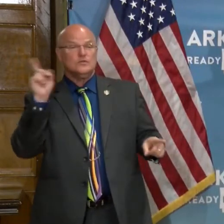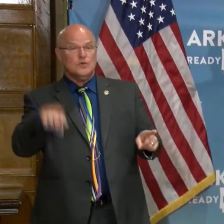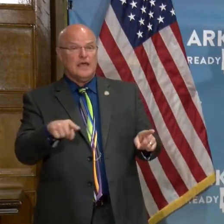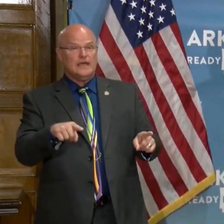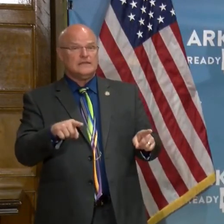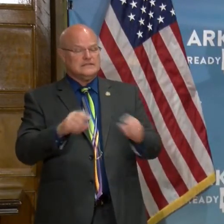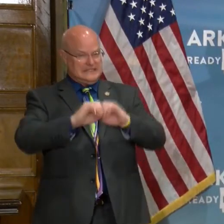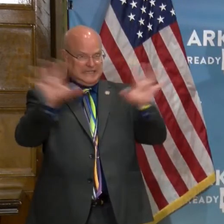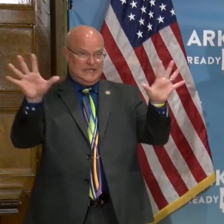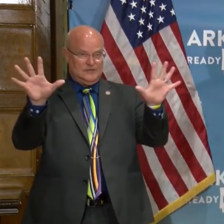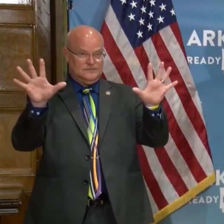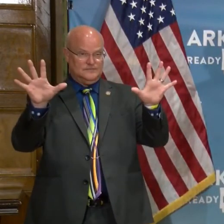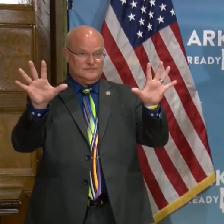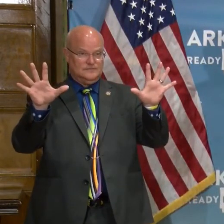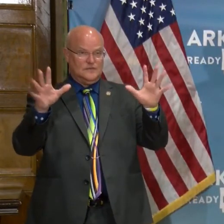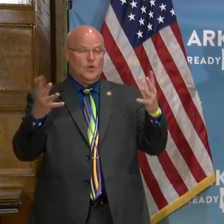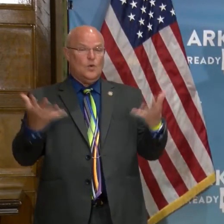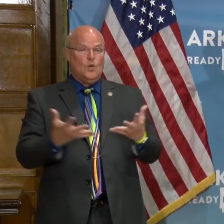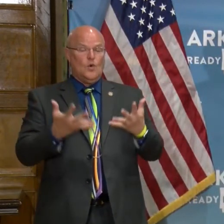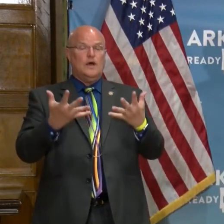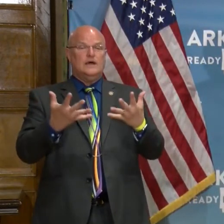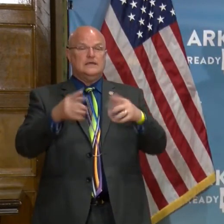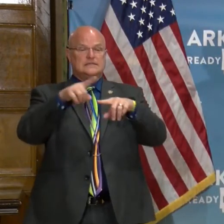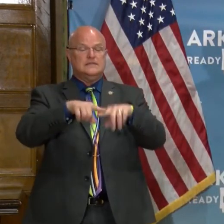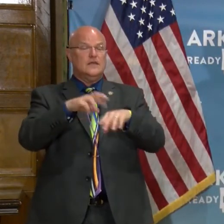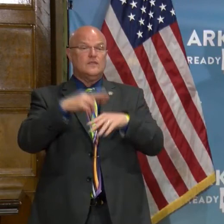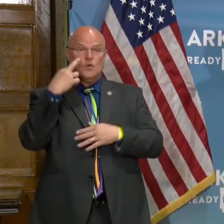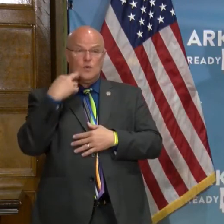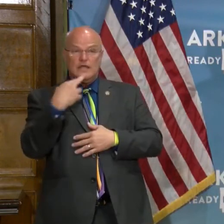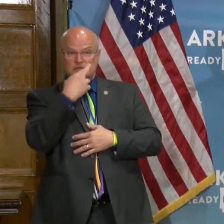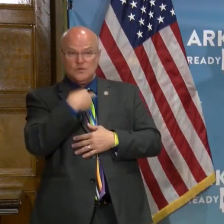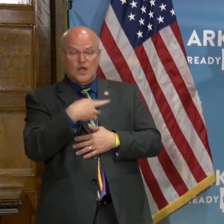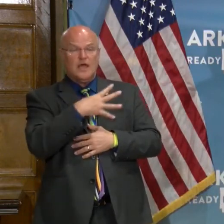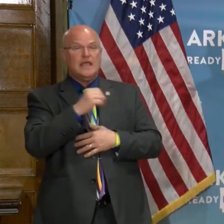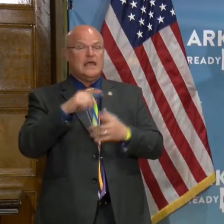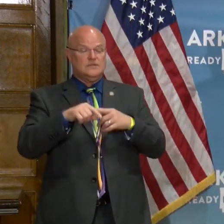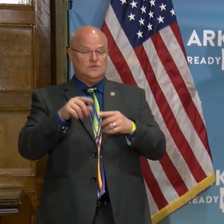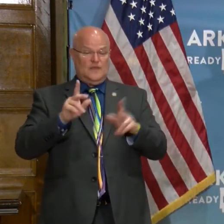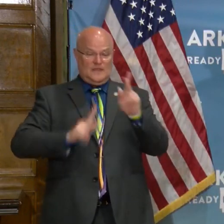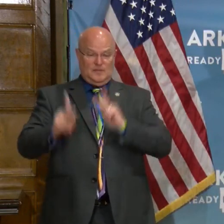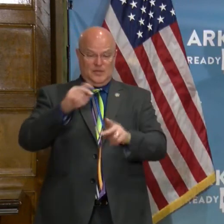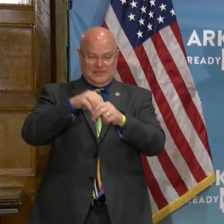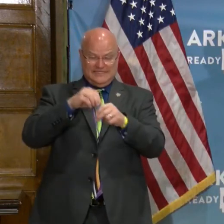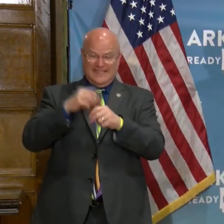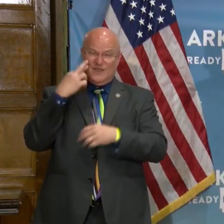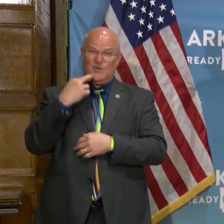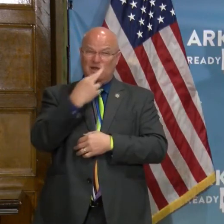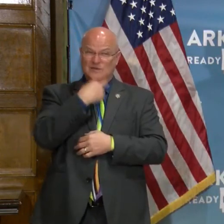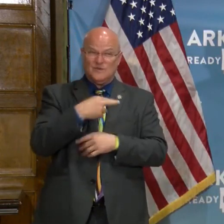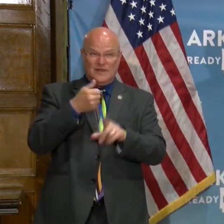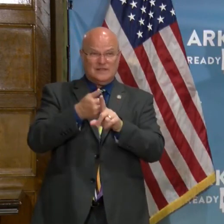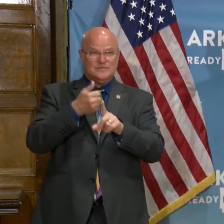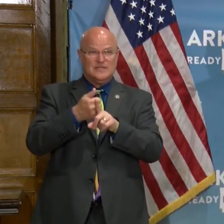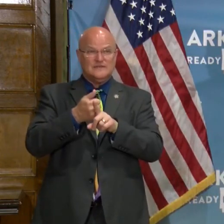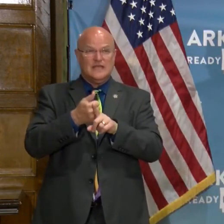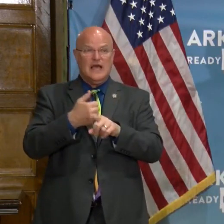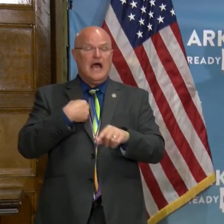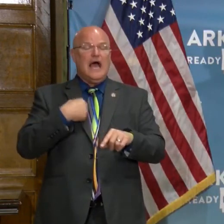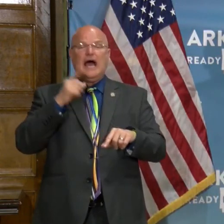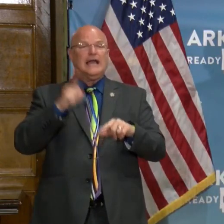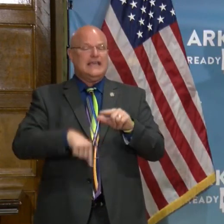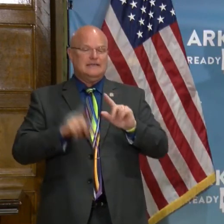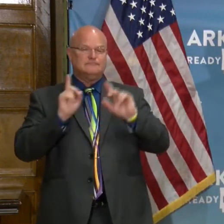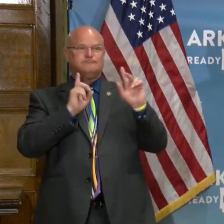is absolutely clear. Now, what is up to the restaurant and really to the patrons is to, I can't be in